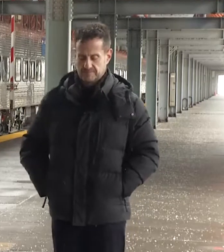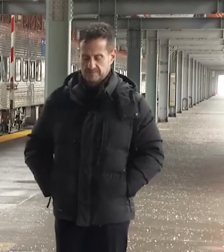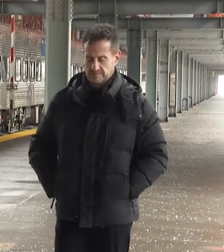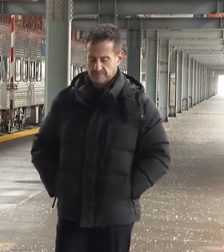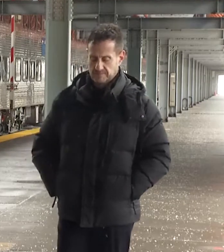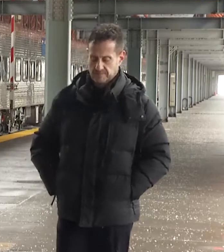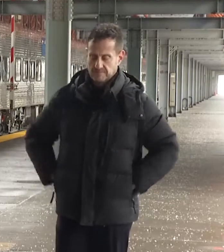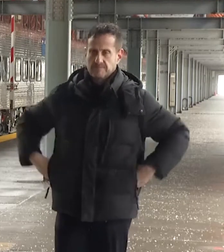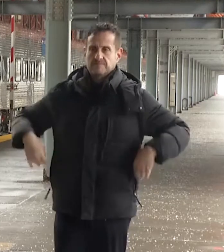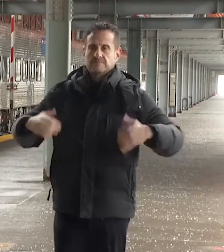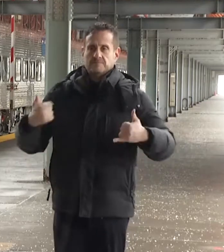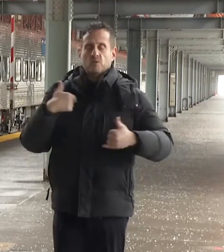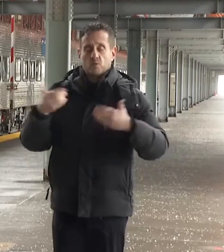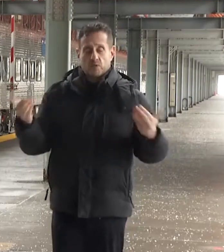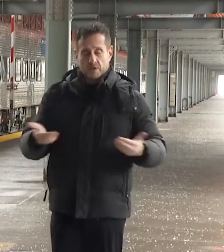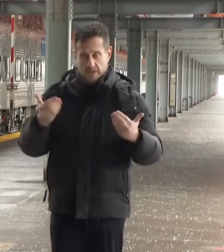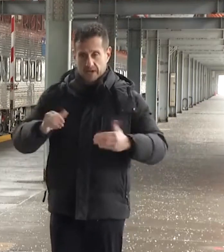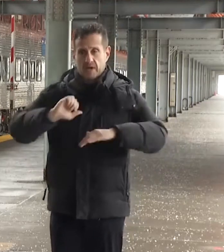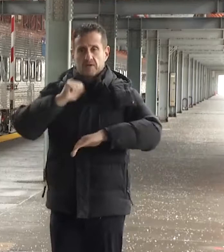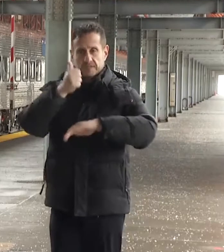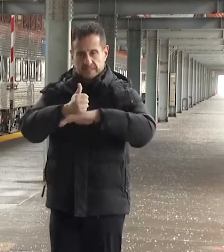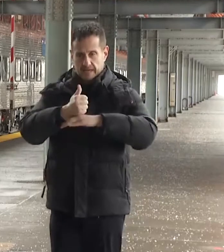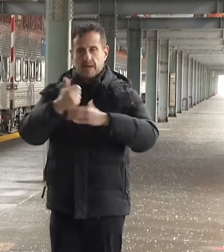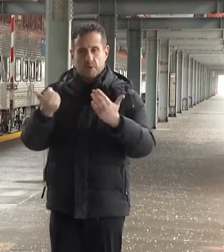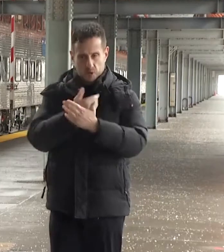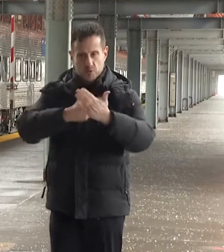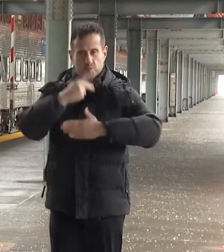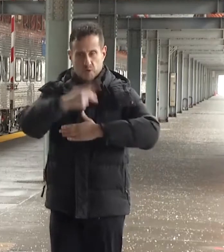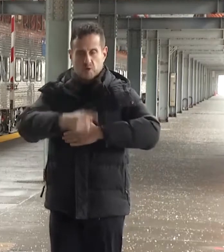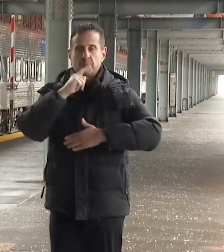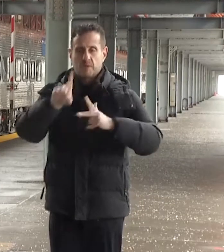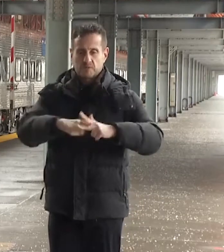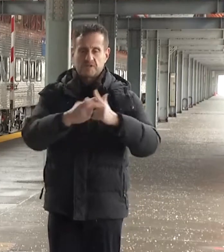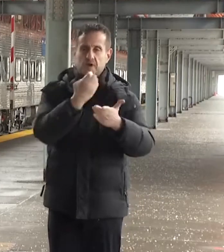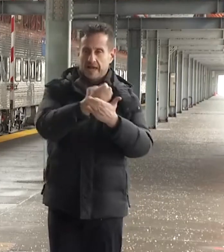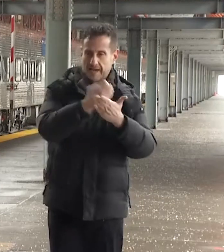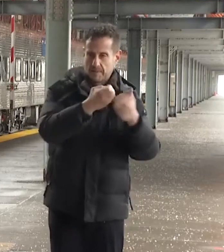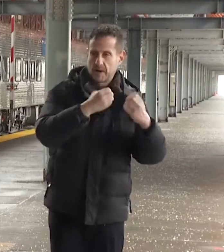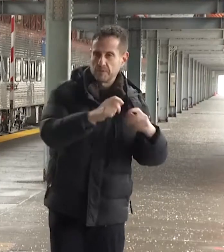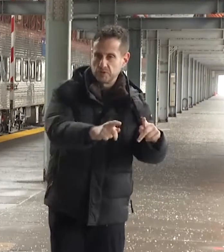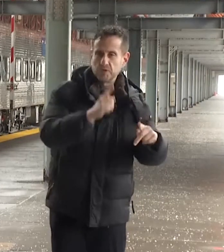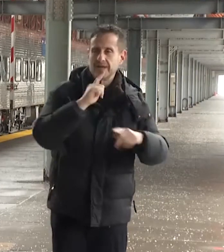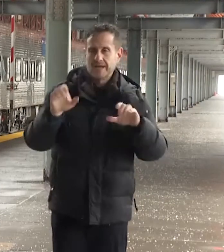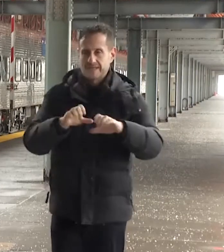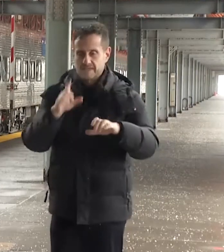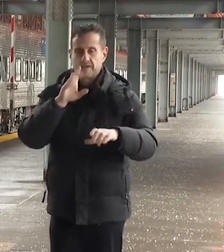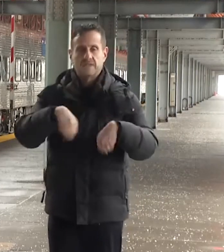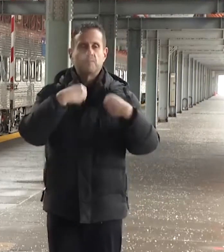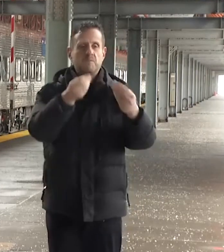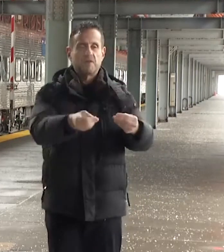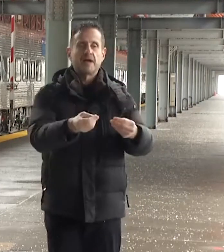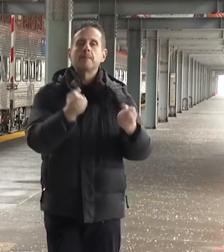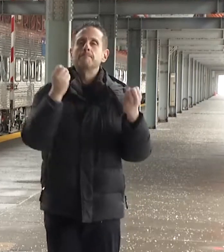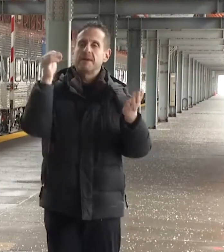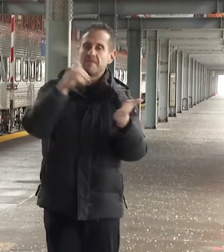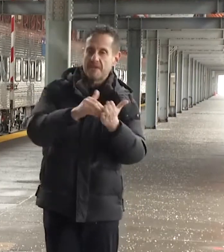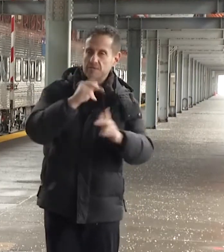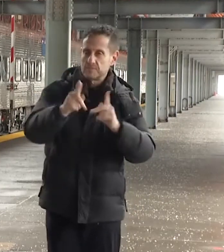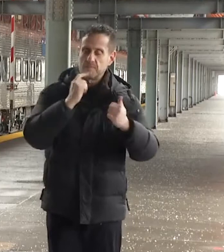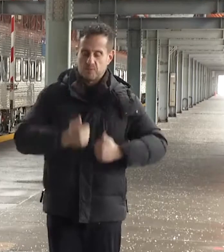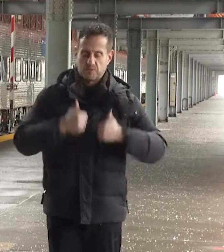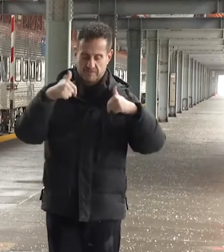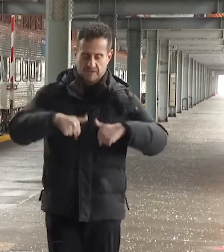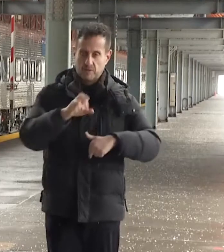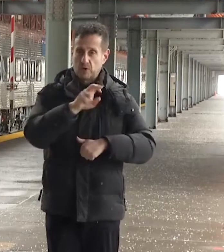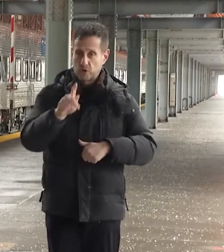launching a pilot program that will spark economic activity and provide opportunity to thousands of Cook County residents and